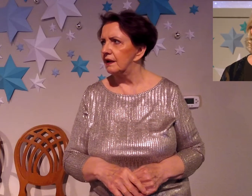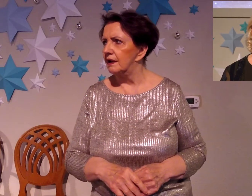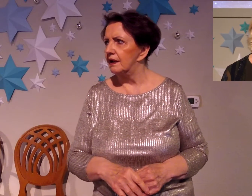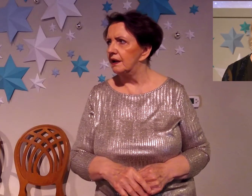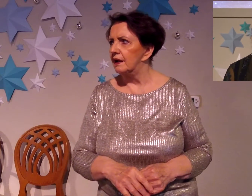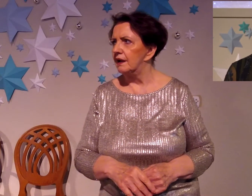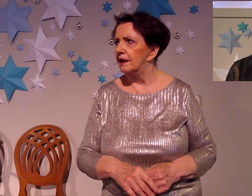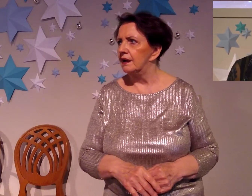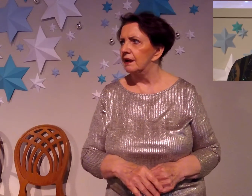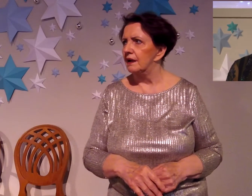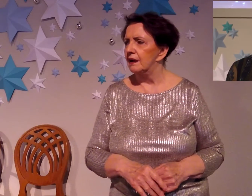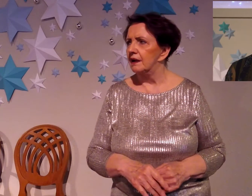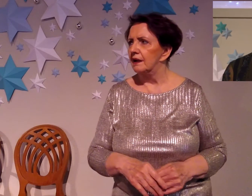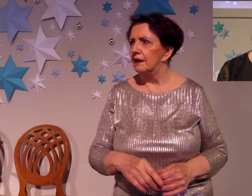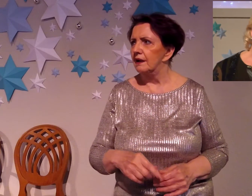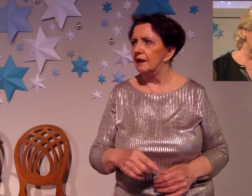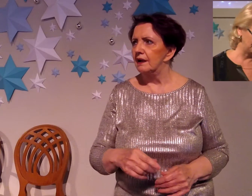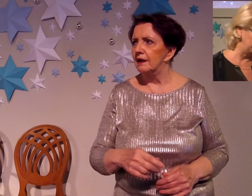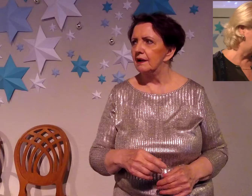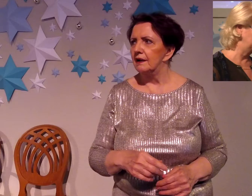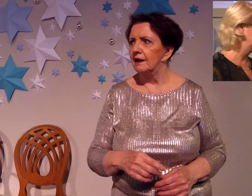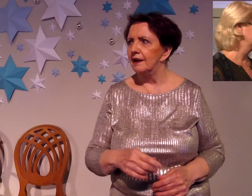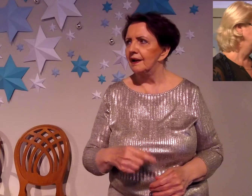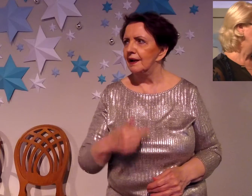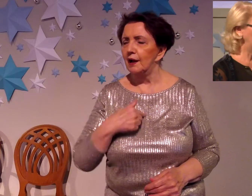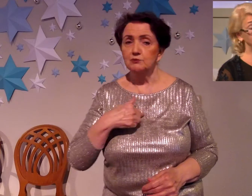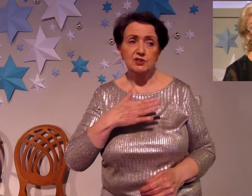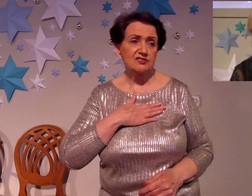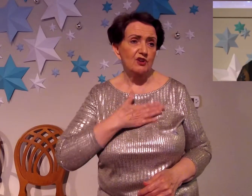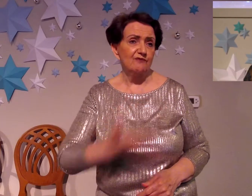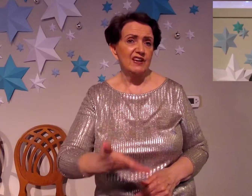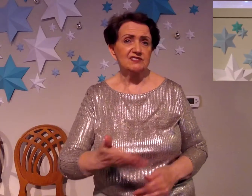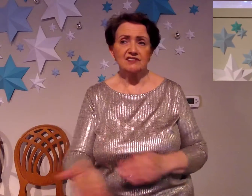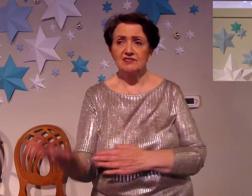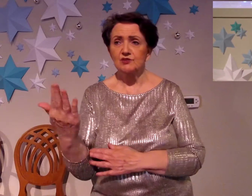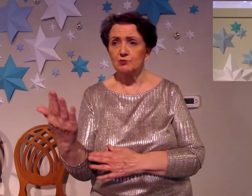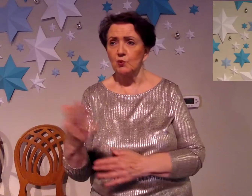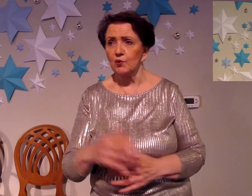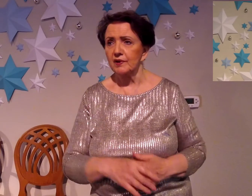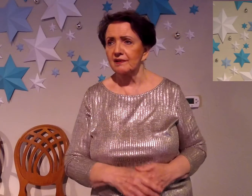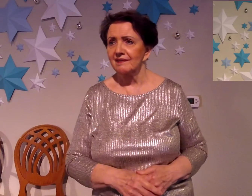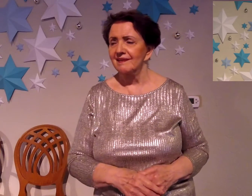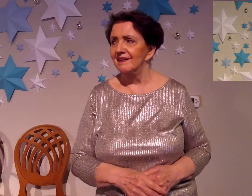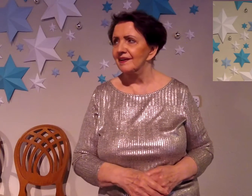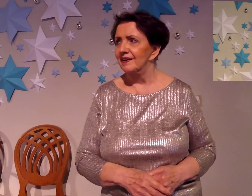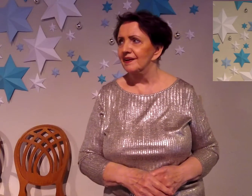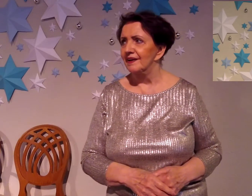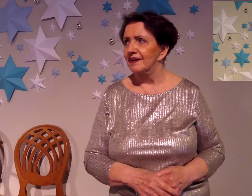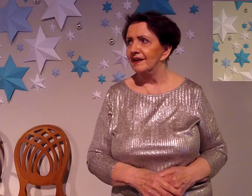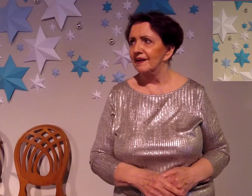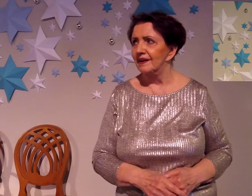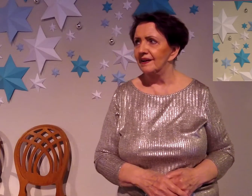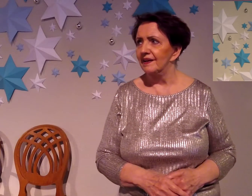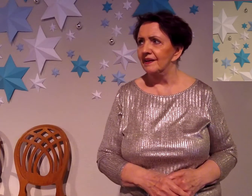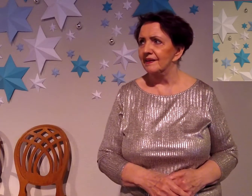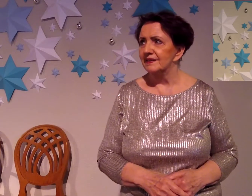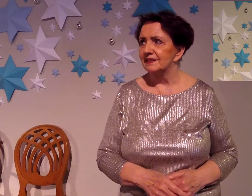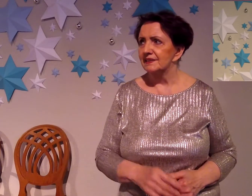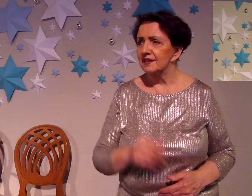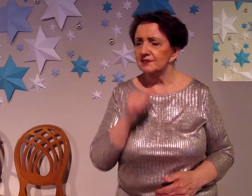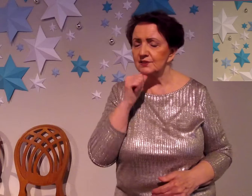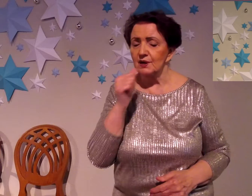I guess I'm just true confession up here this morning. I don't know what else to say about that. Undefendedness is not necessarily my go-to